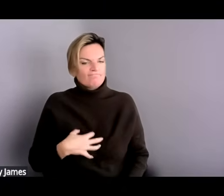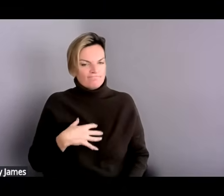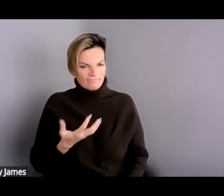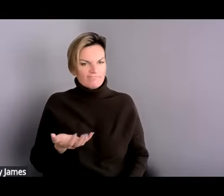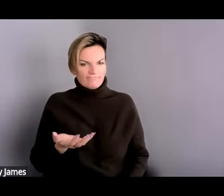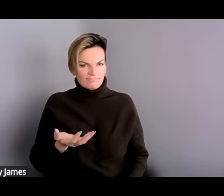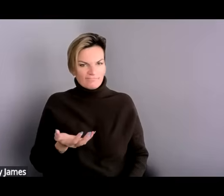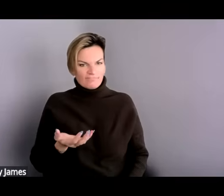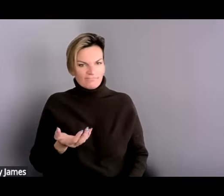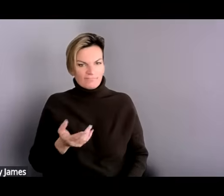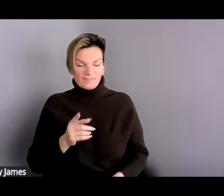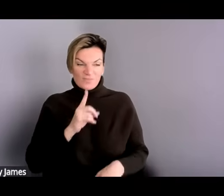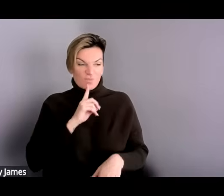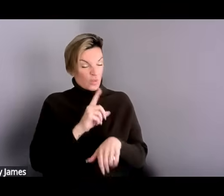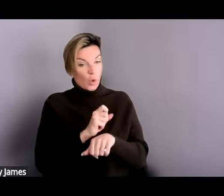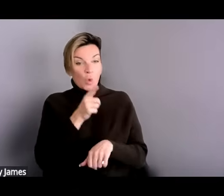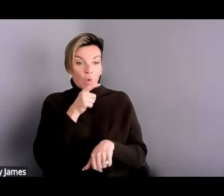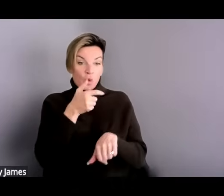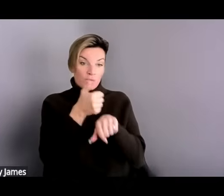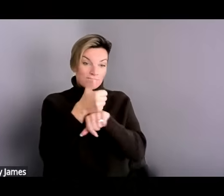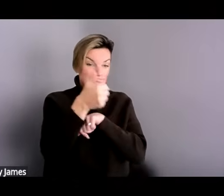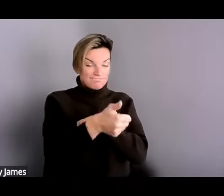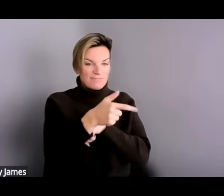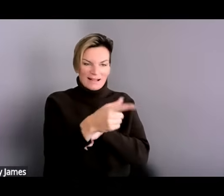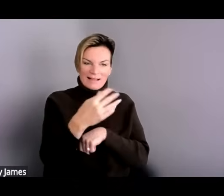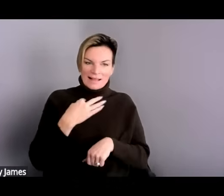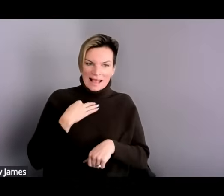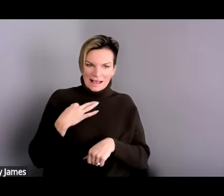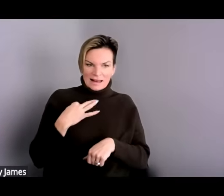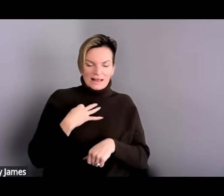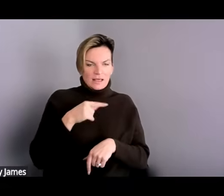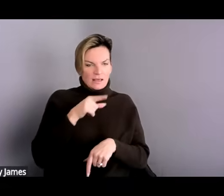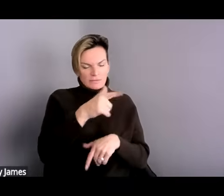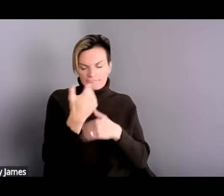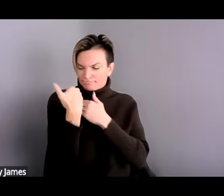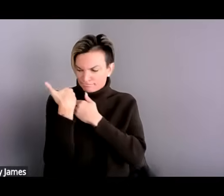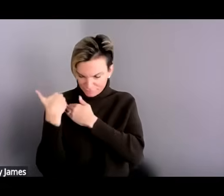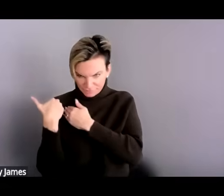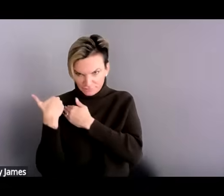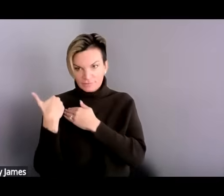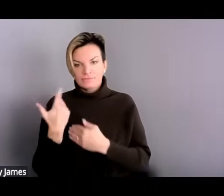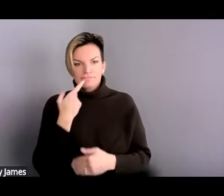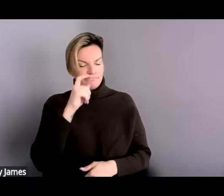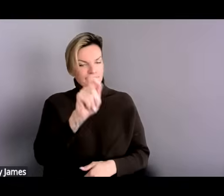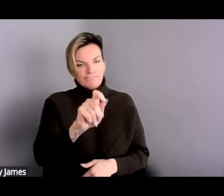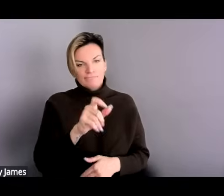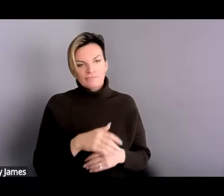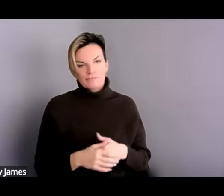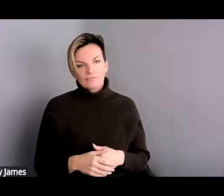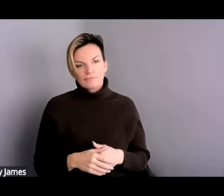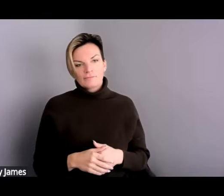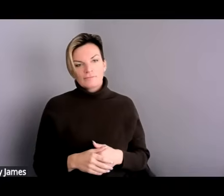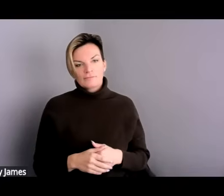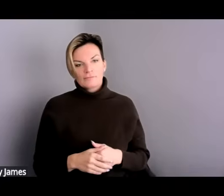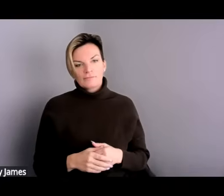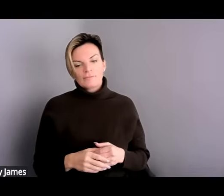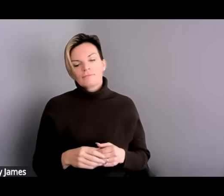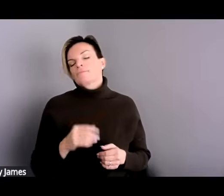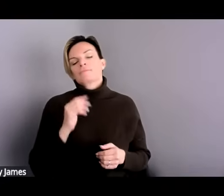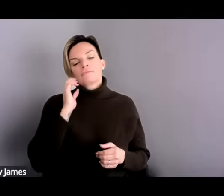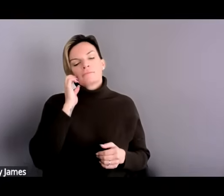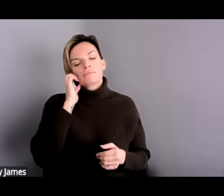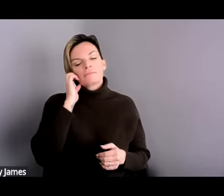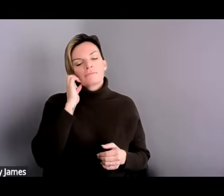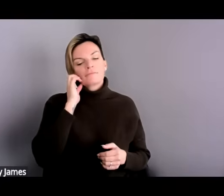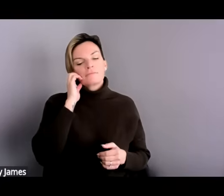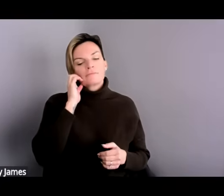on the candidate and it's on the ballot question committee. Sure. And I guess, again, my perspective, I got two thoughts on that, which is